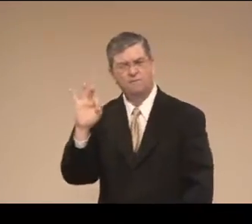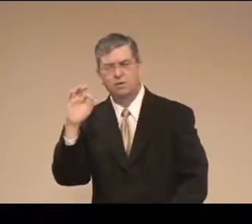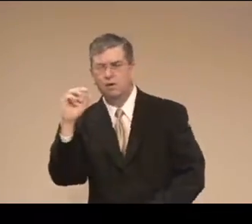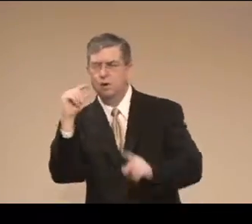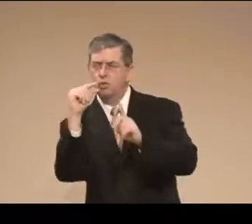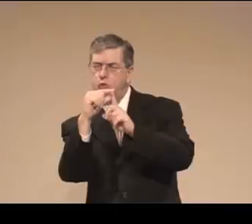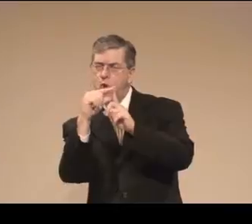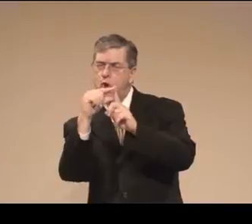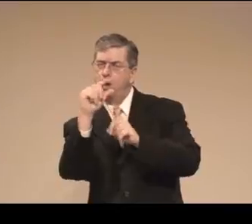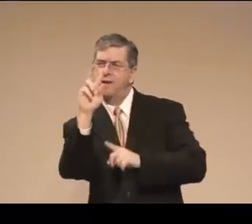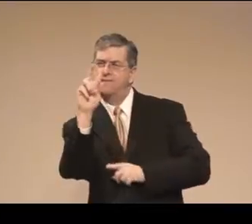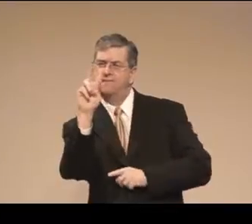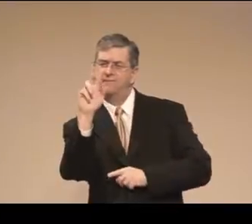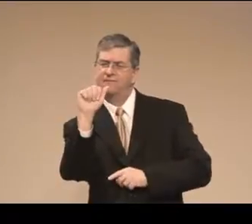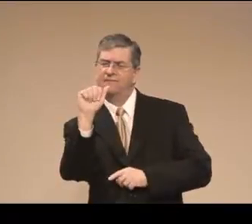Thou mighty man of